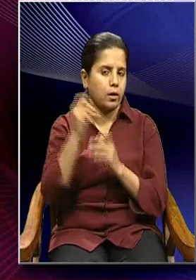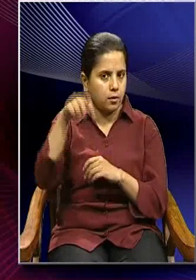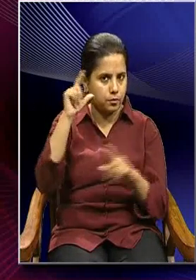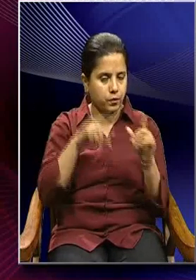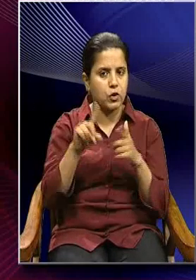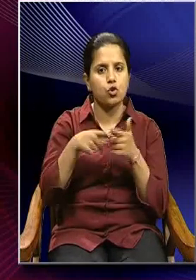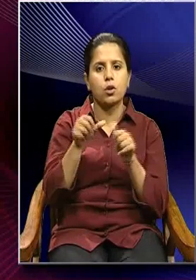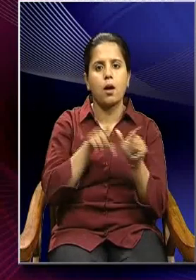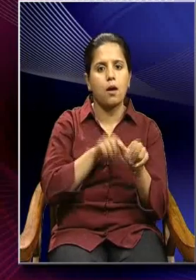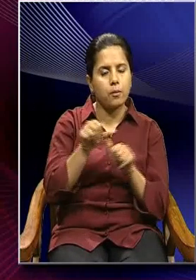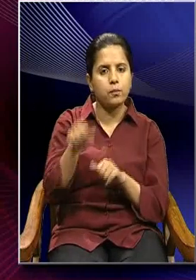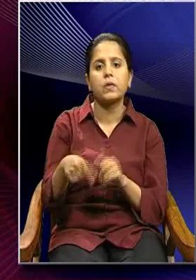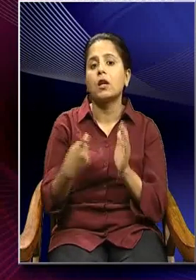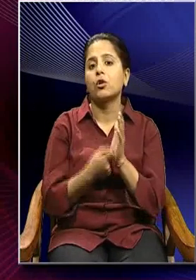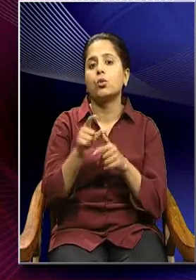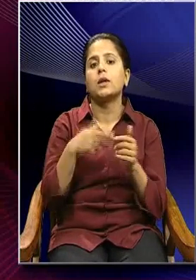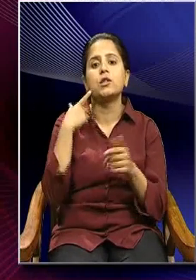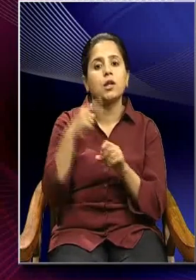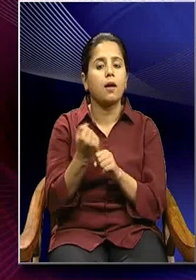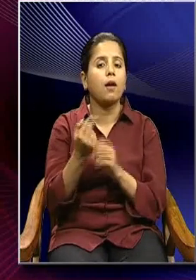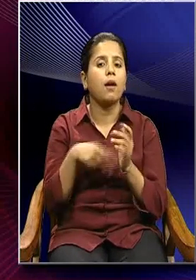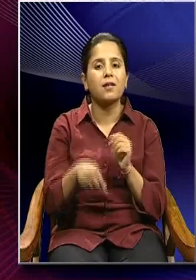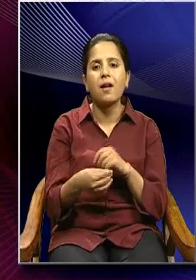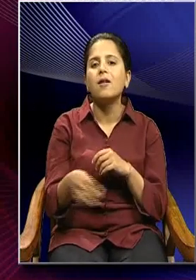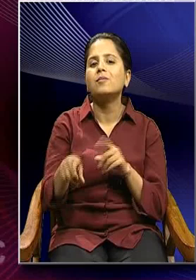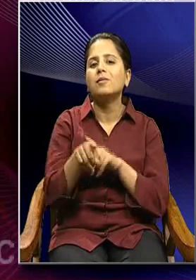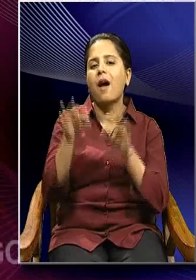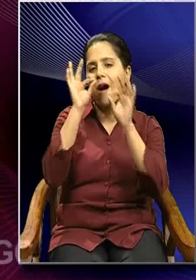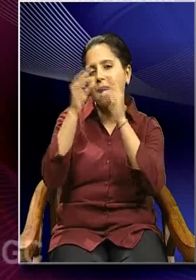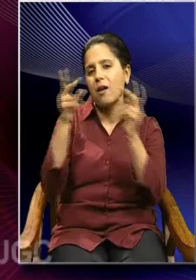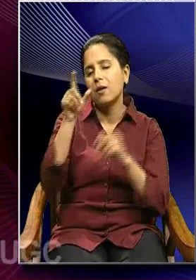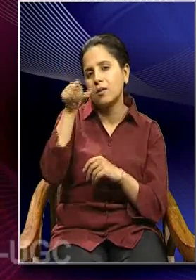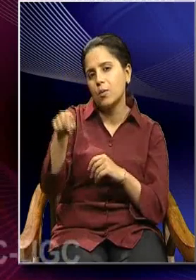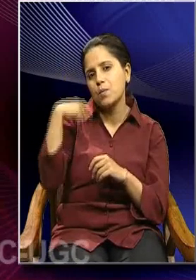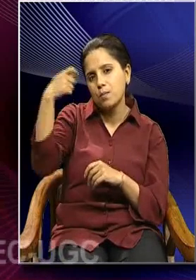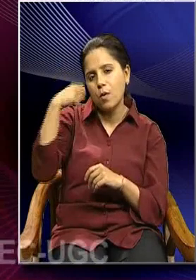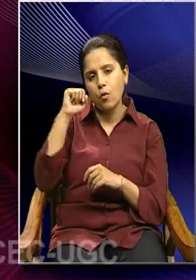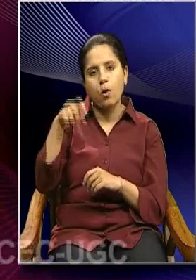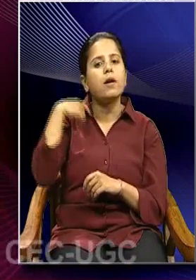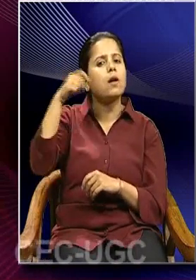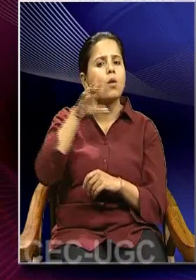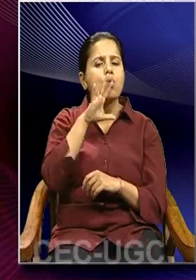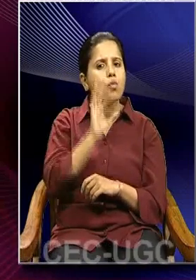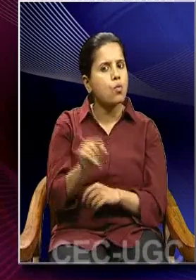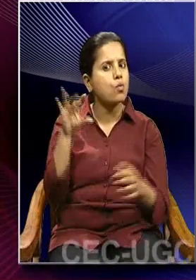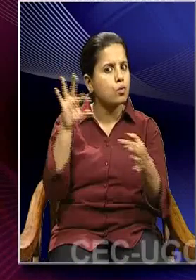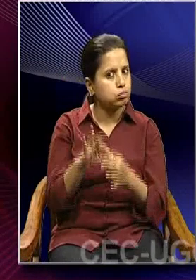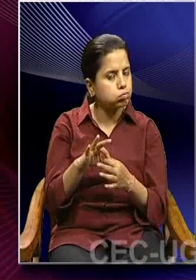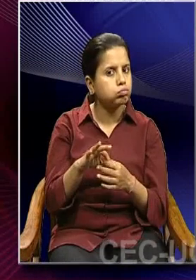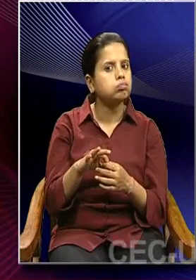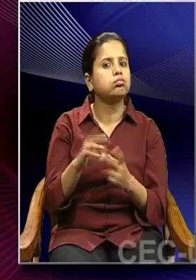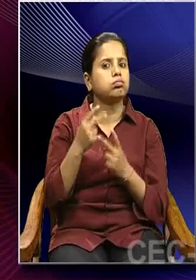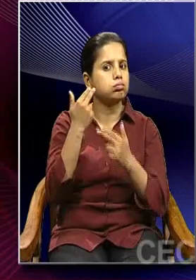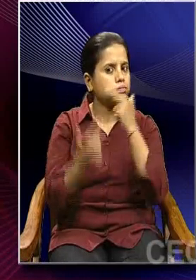Bhaduri. Rajanikanth in 1974 again was a realistic outlook on cinema, and how